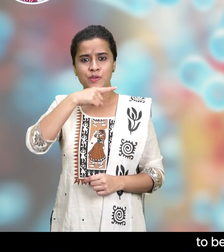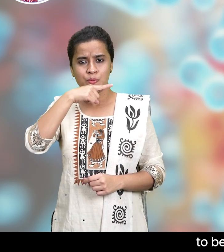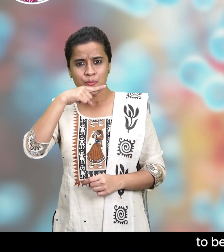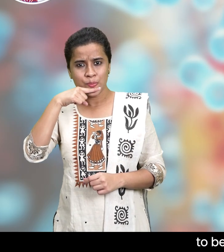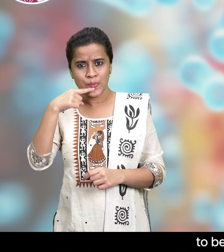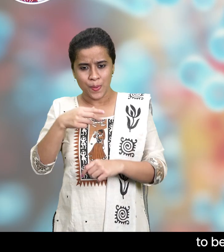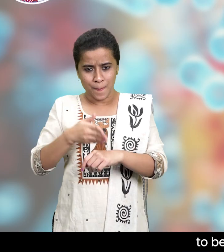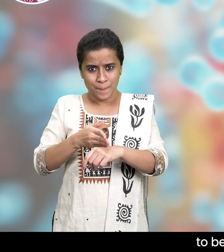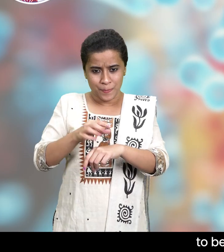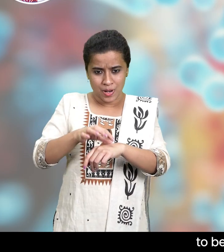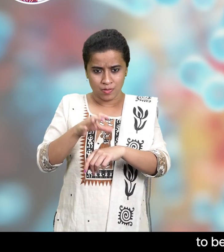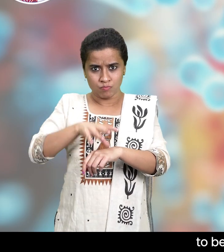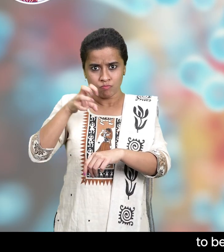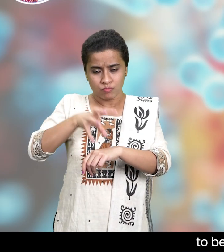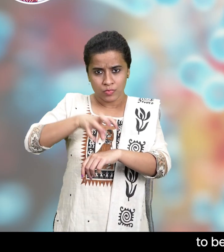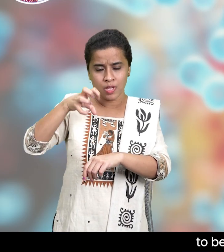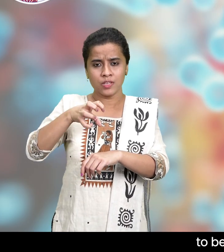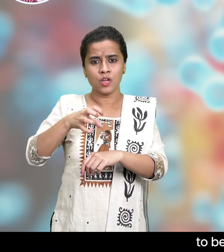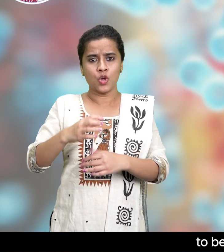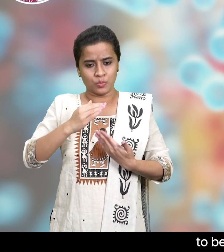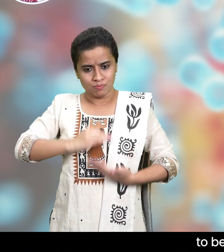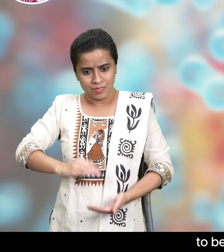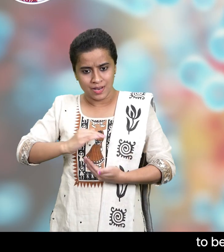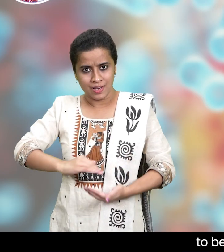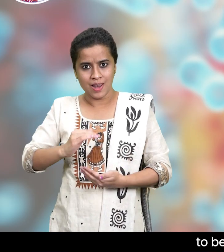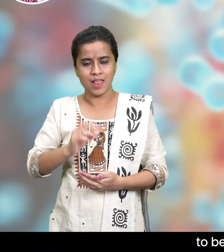able to lay mature eggs.